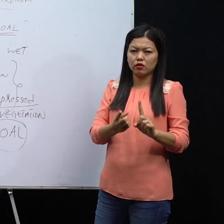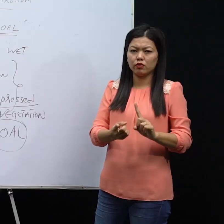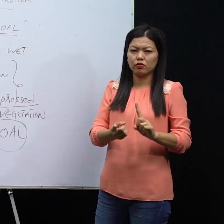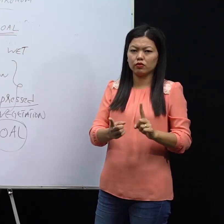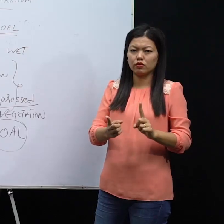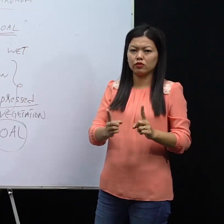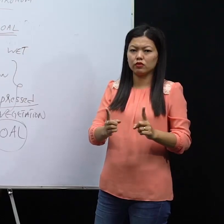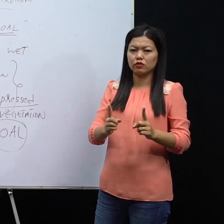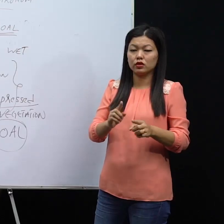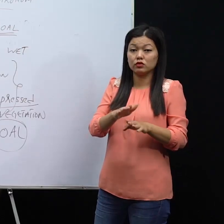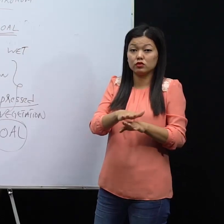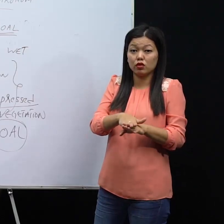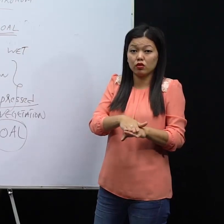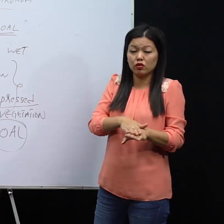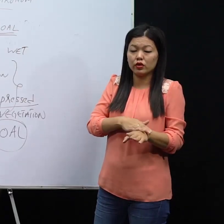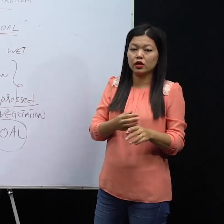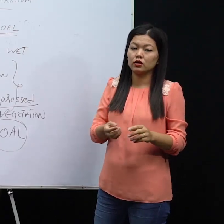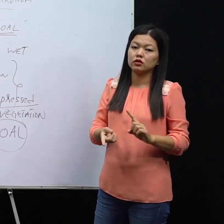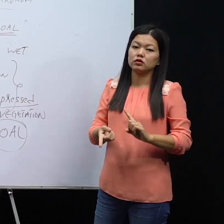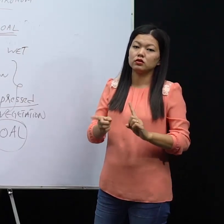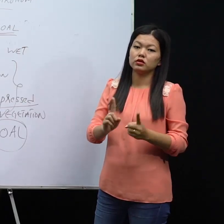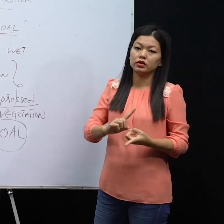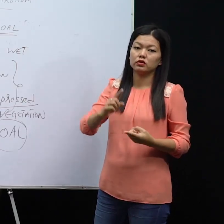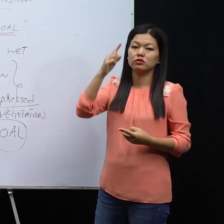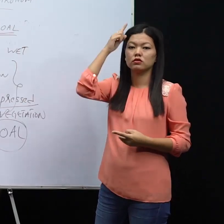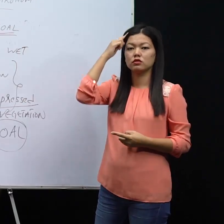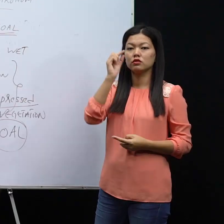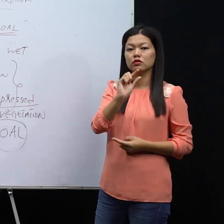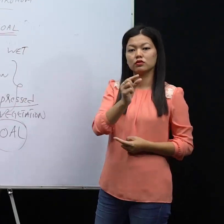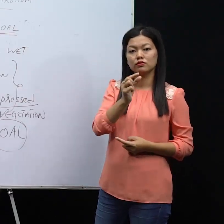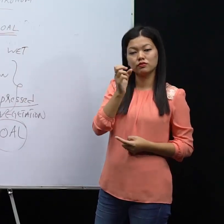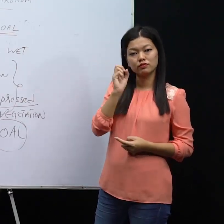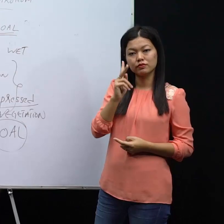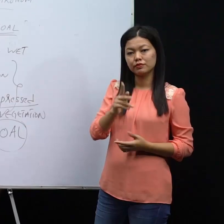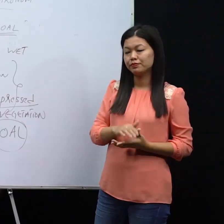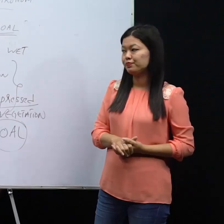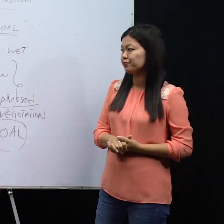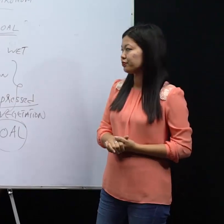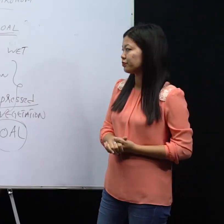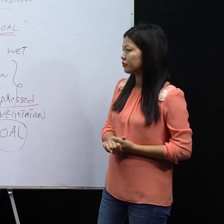formed. Clear? So now there's one definition, okay?